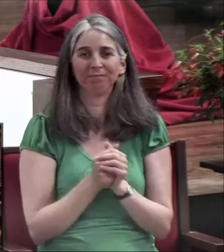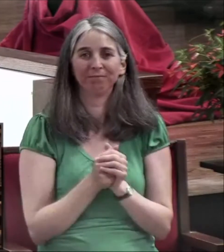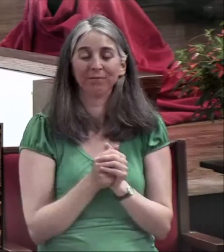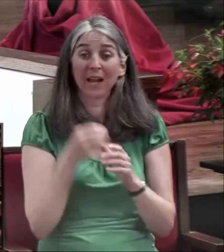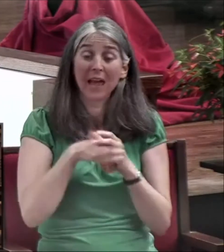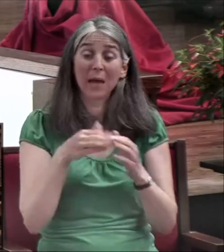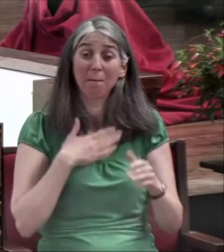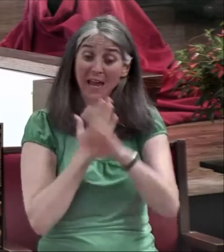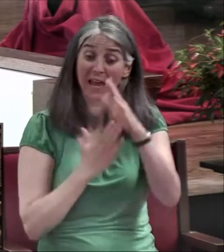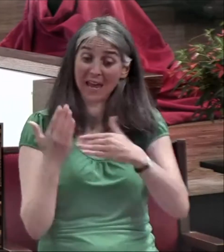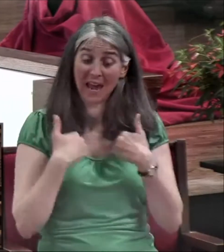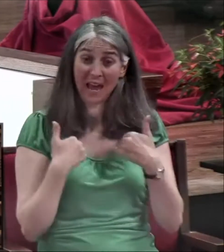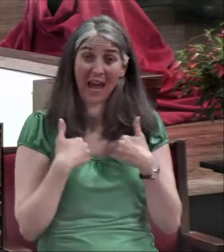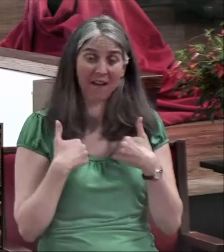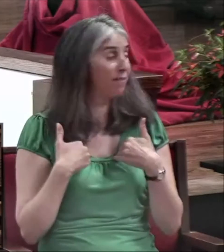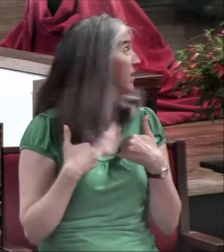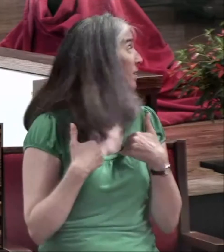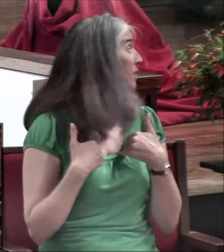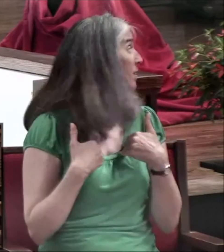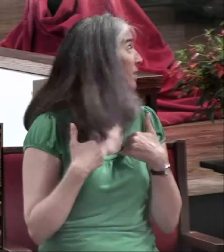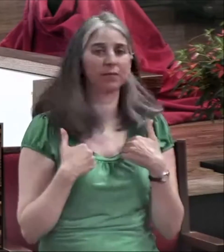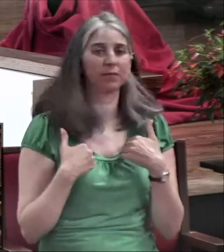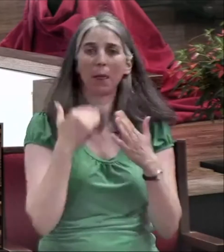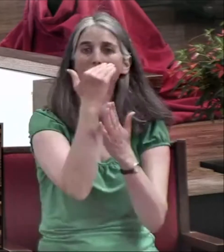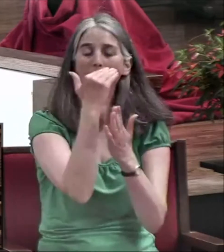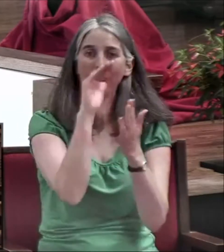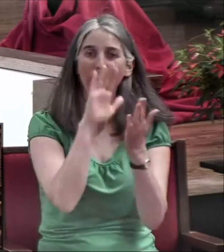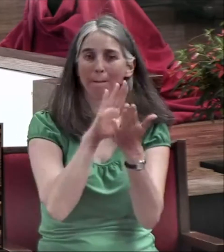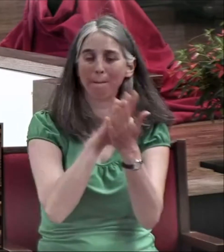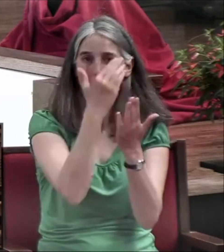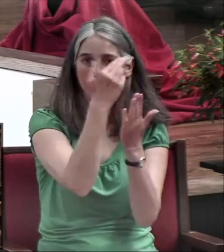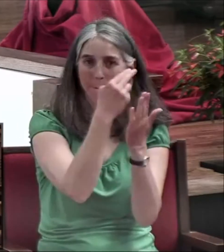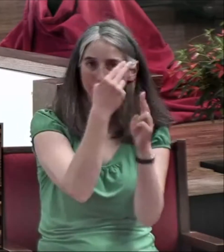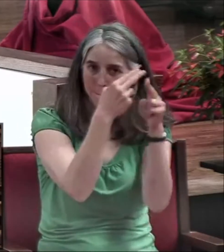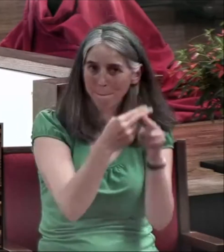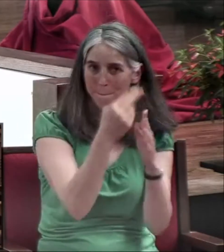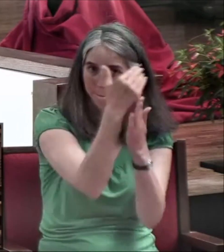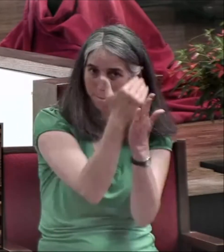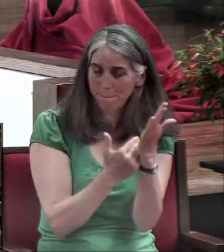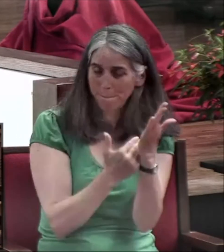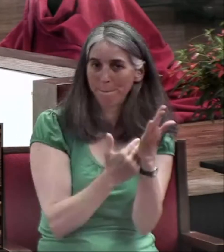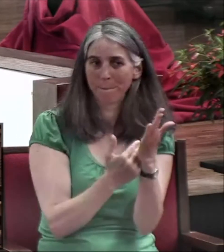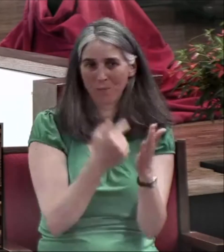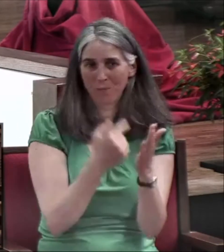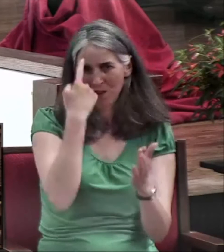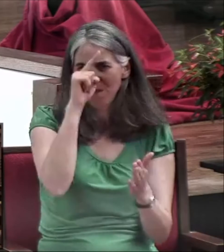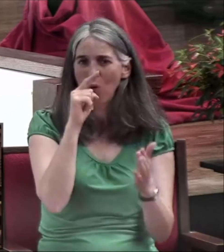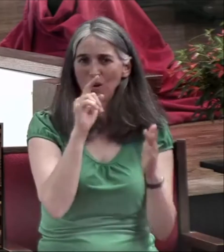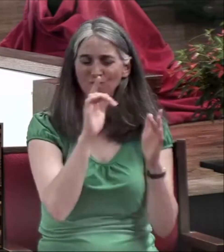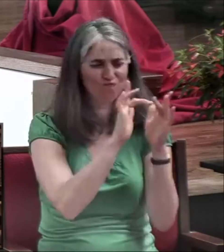In my hand, I have a clipboard. And what I have here is a bunch of